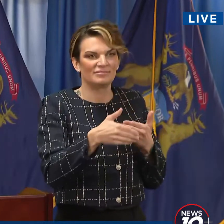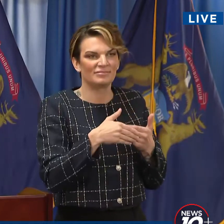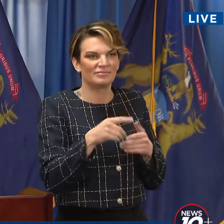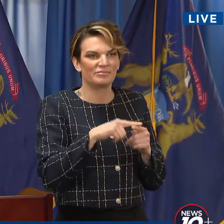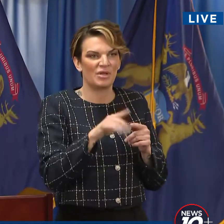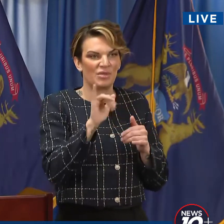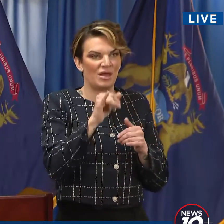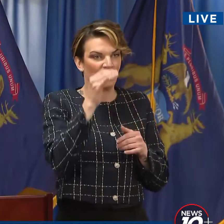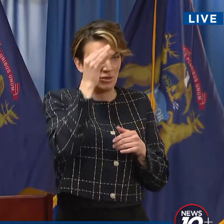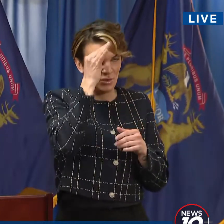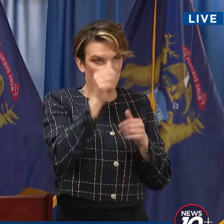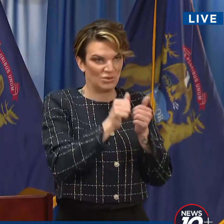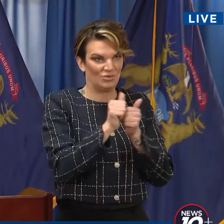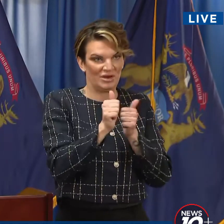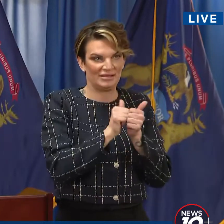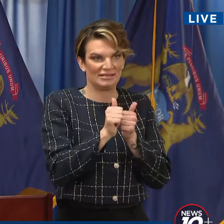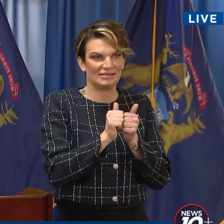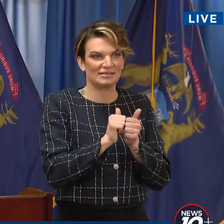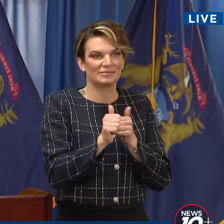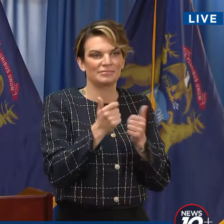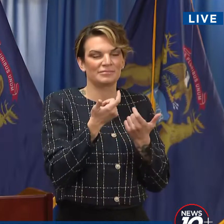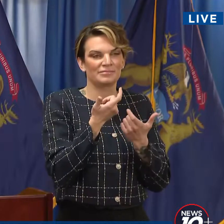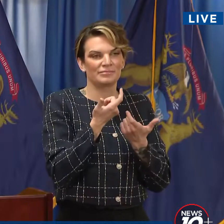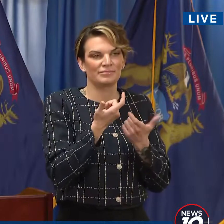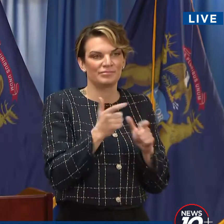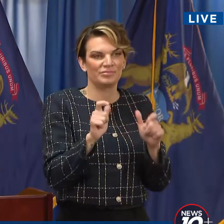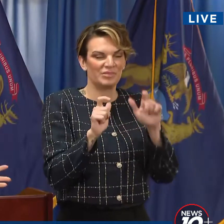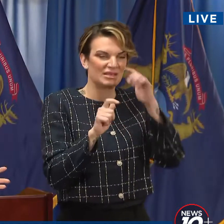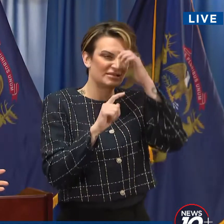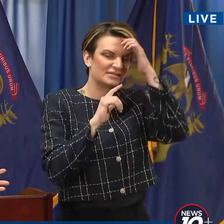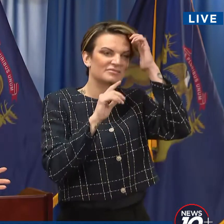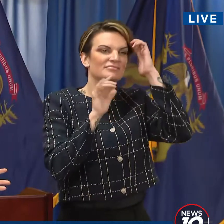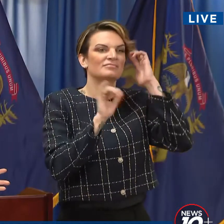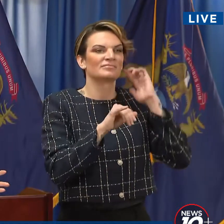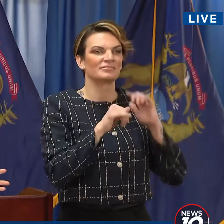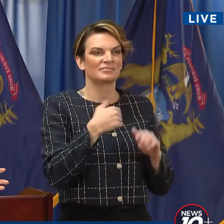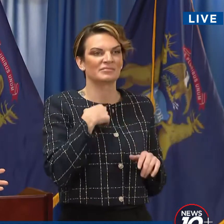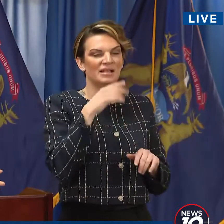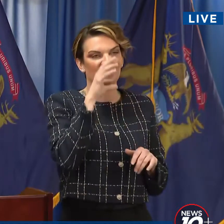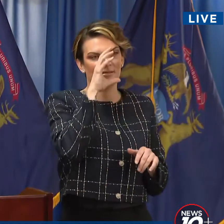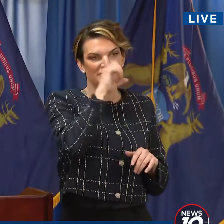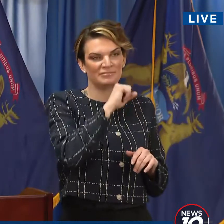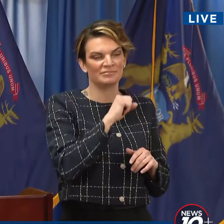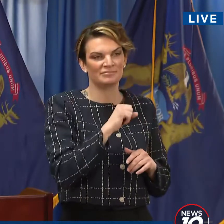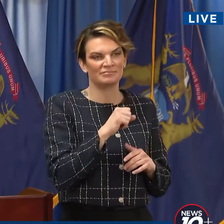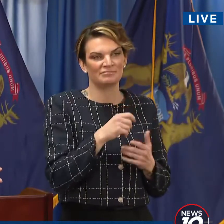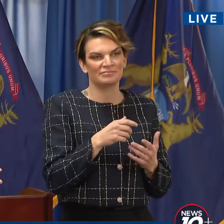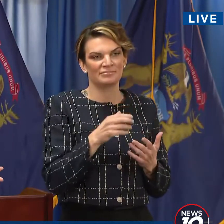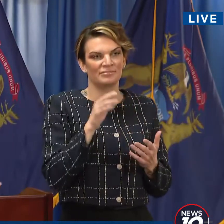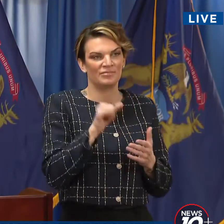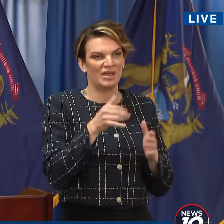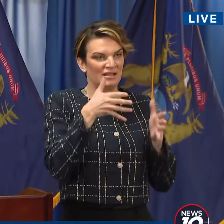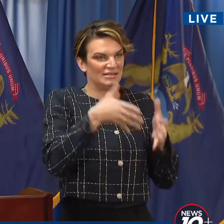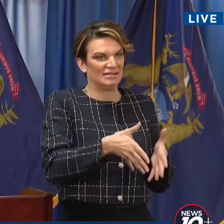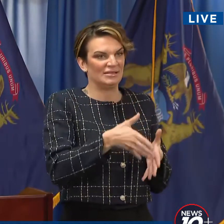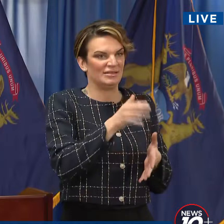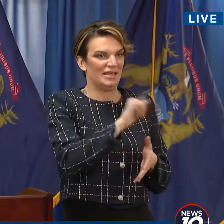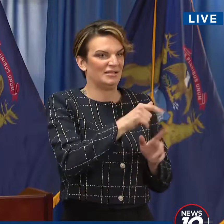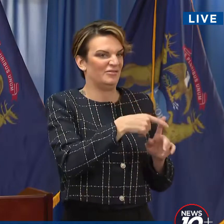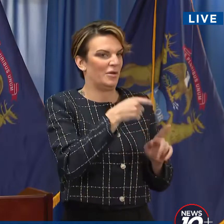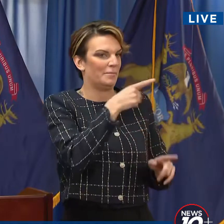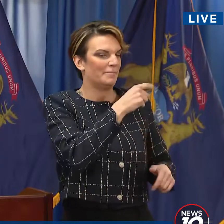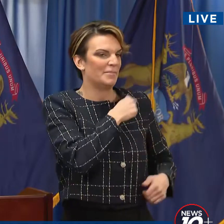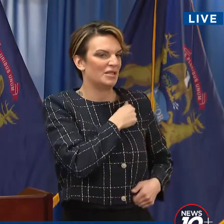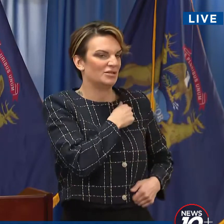races that exist, the biggest and most significant, I would estimate, outstanding chunk of votes is coming from